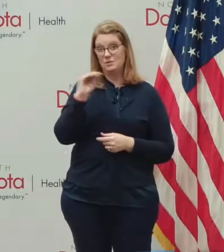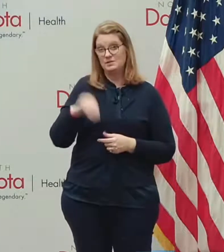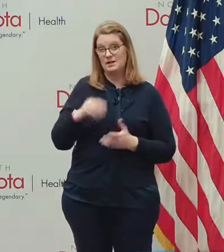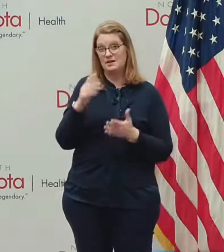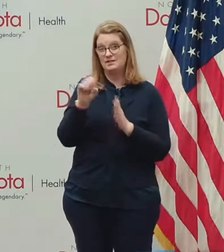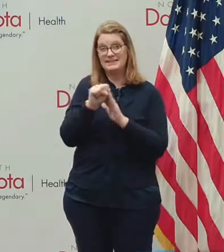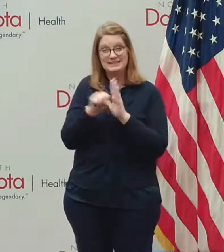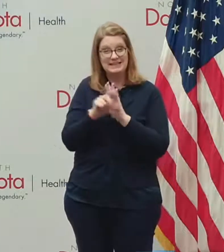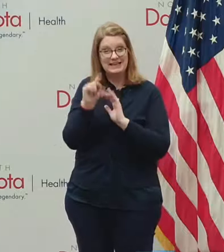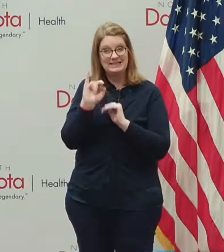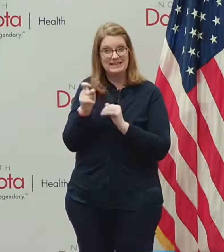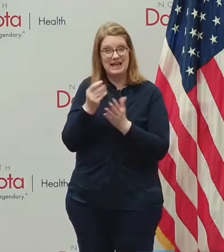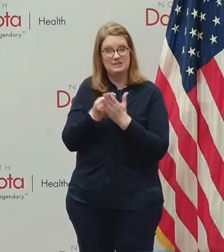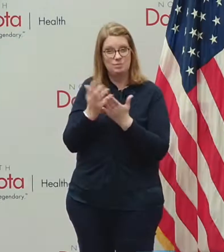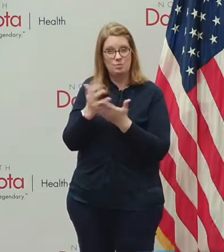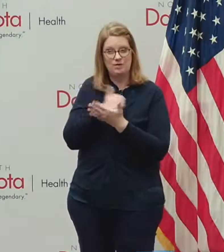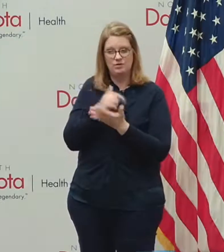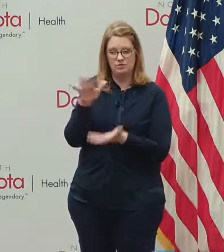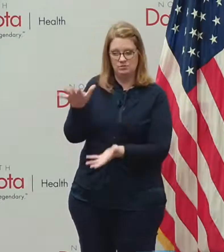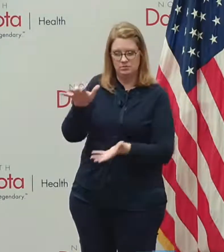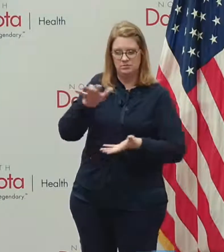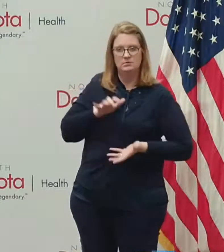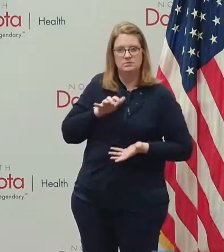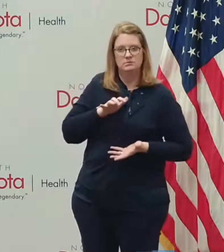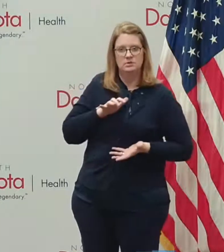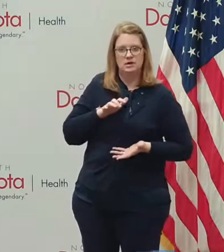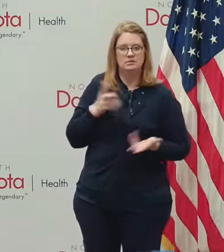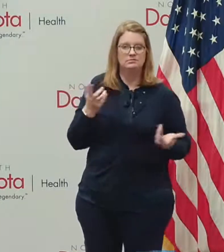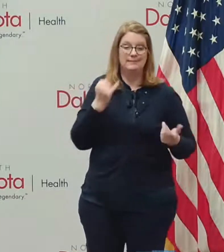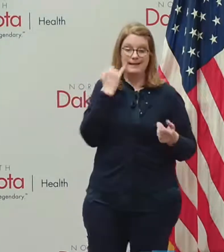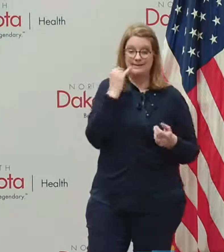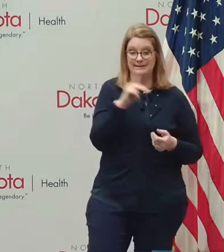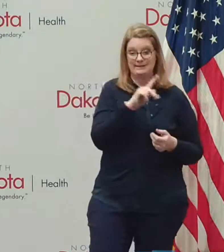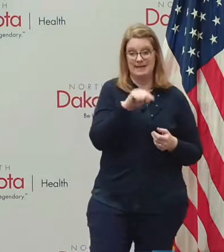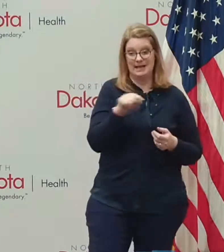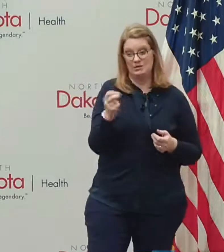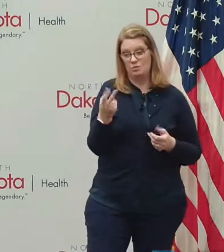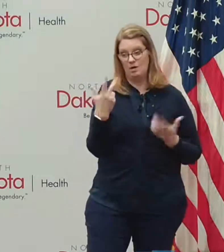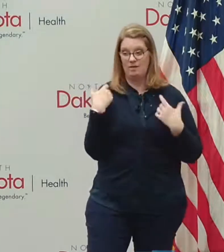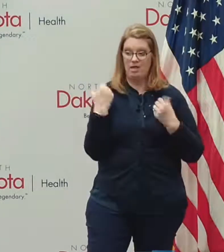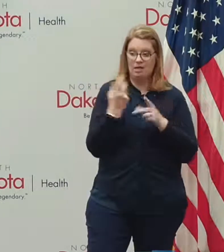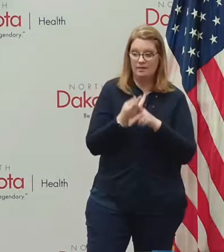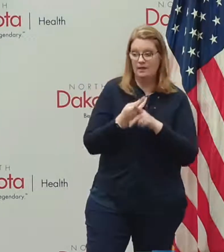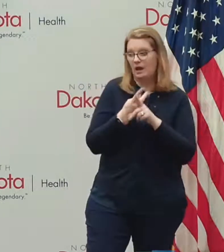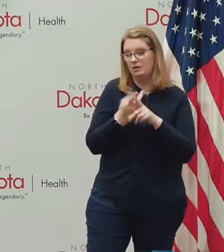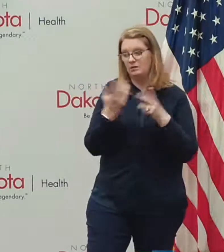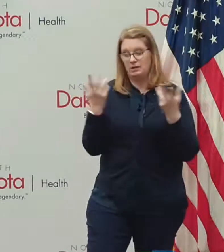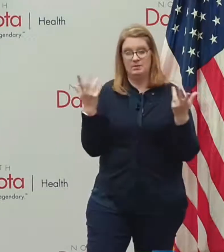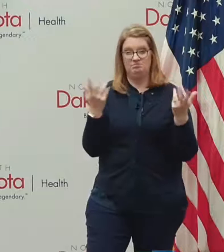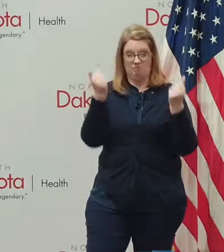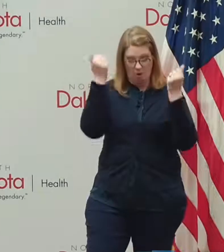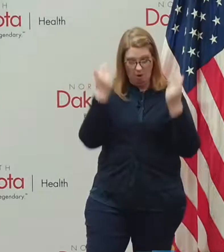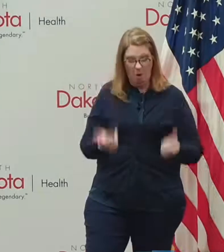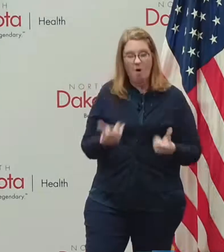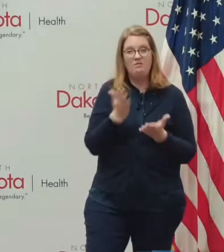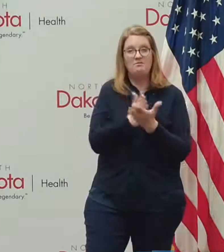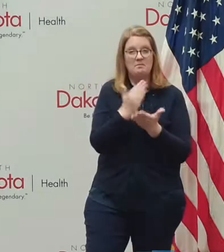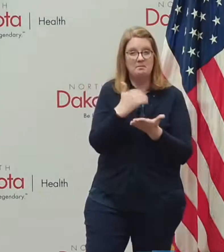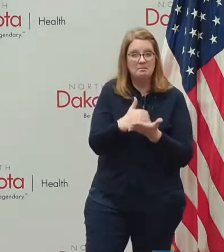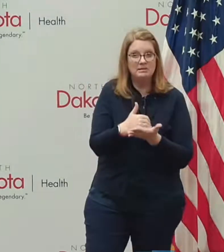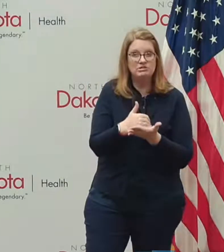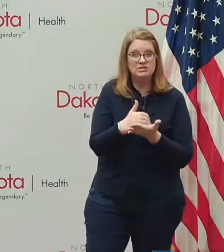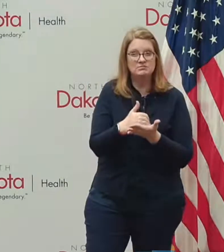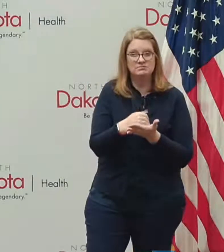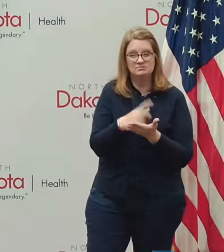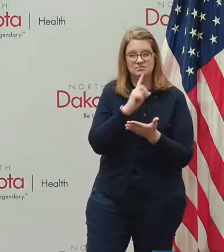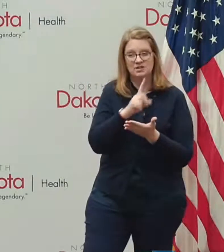from that sector. Then there isn't a single budget, whether it's K-12 or healthcare or infrastructure, public safety,